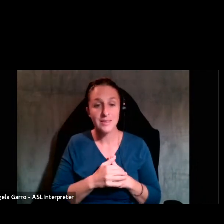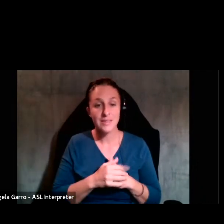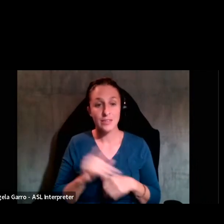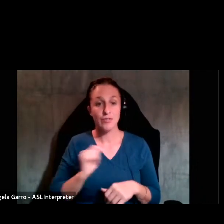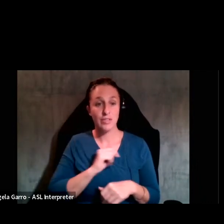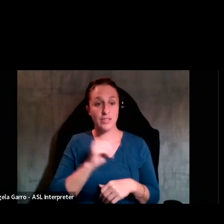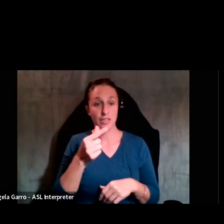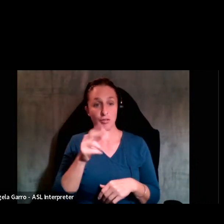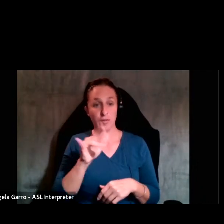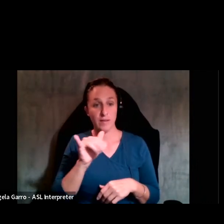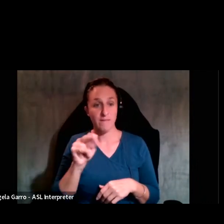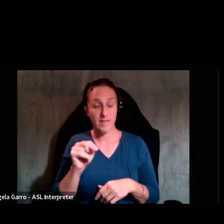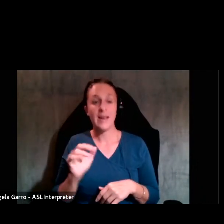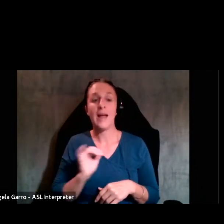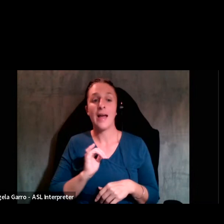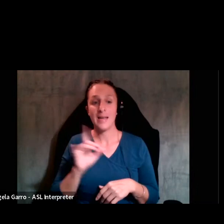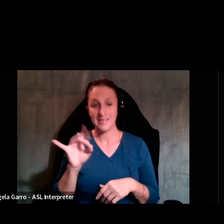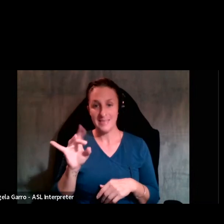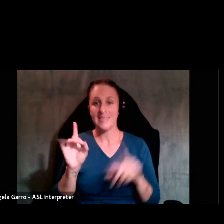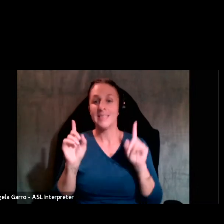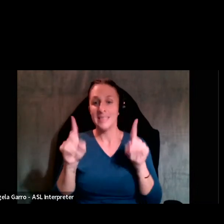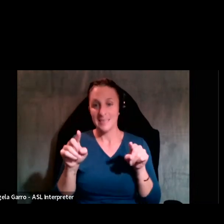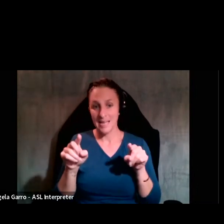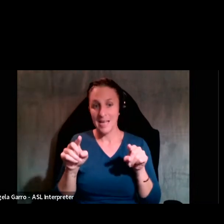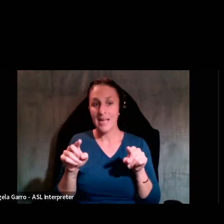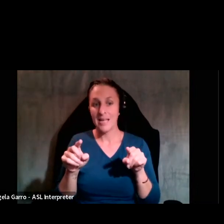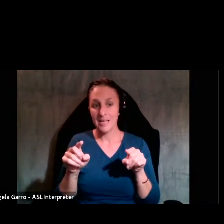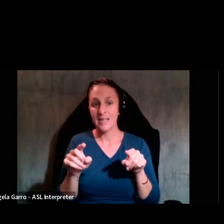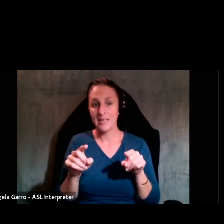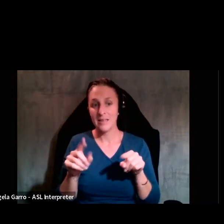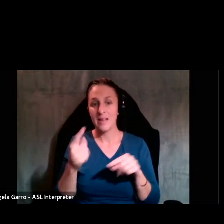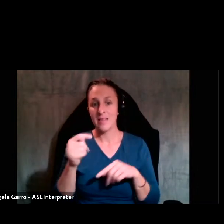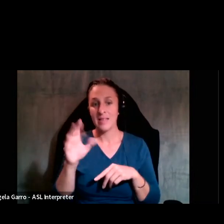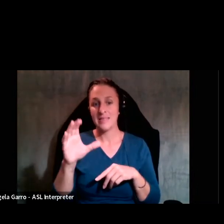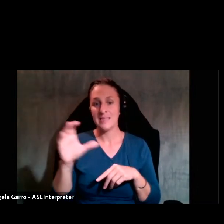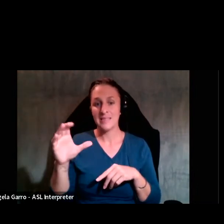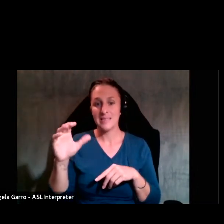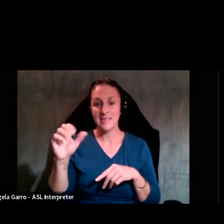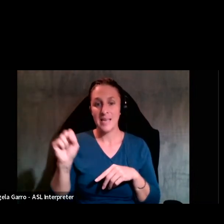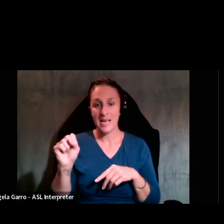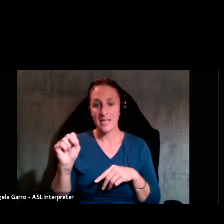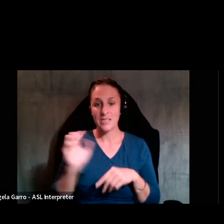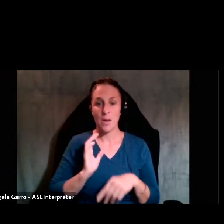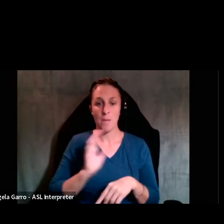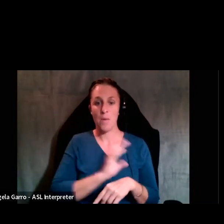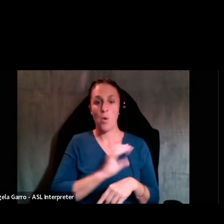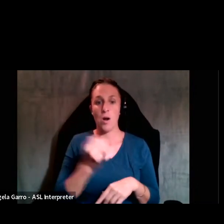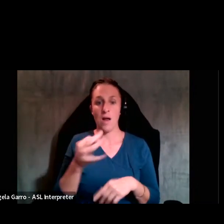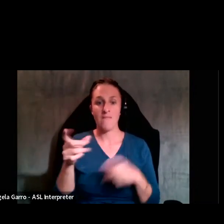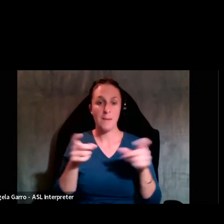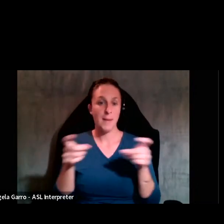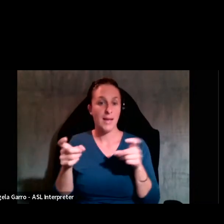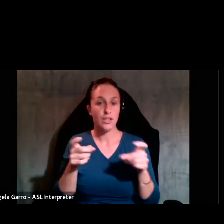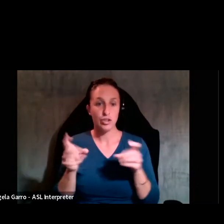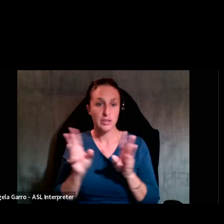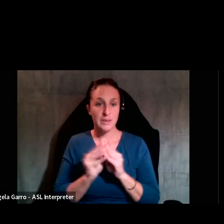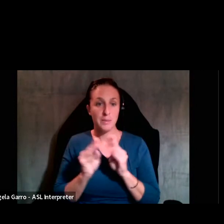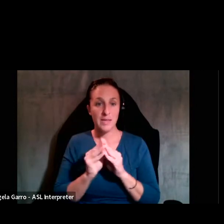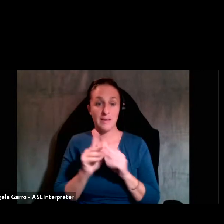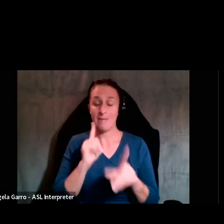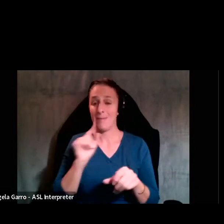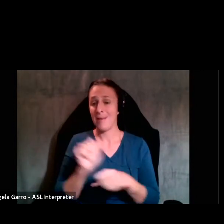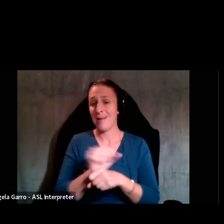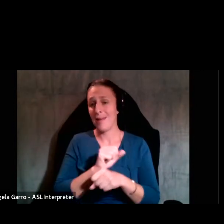Griffin. I did attend the CCS Board of Managers meeting, and there was actually a